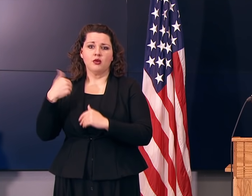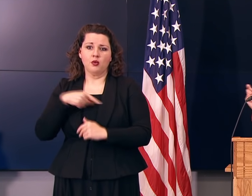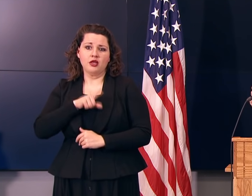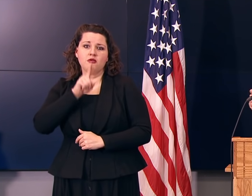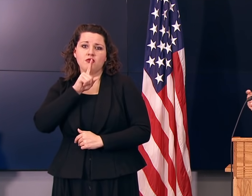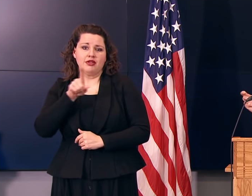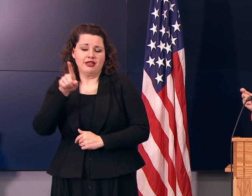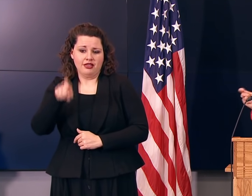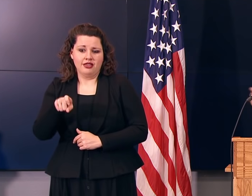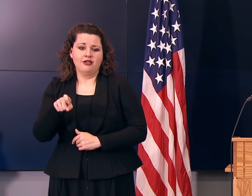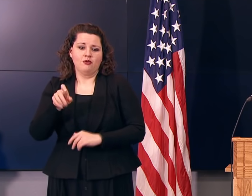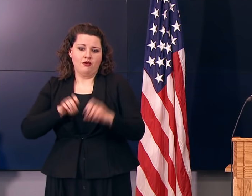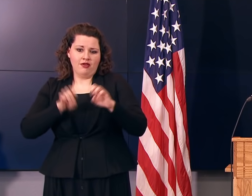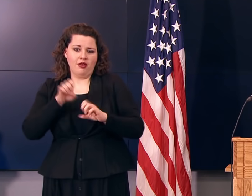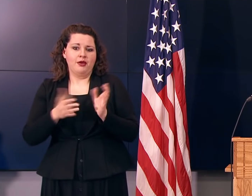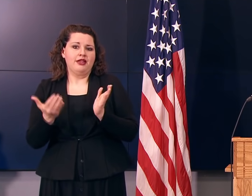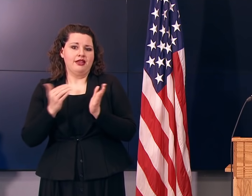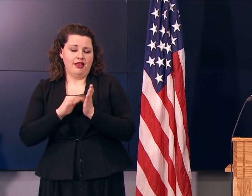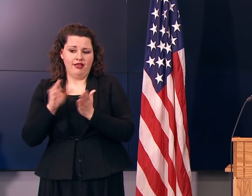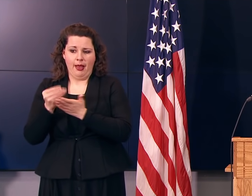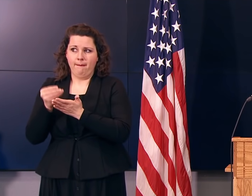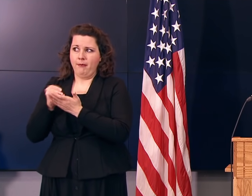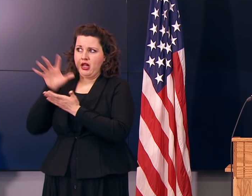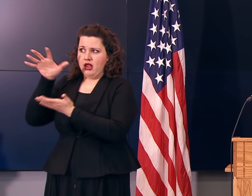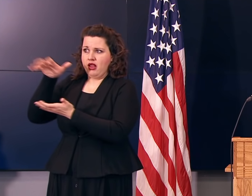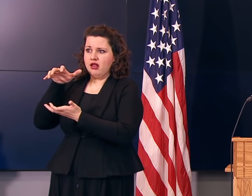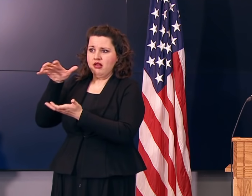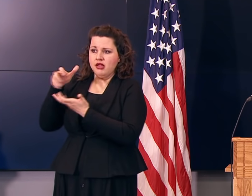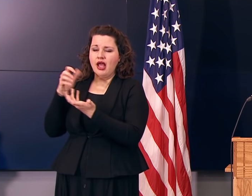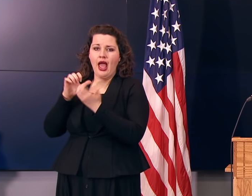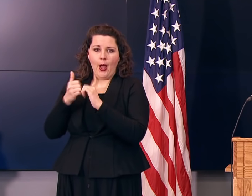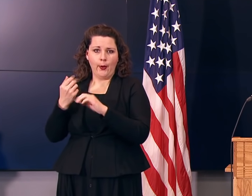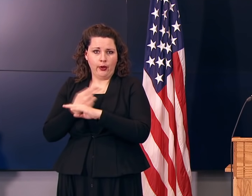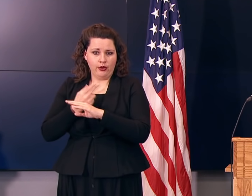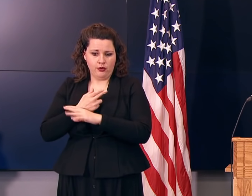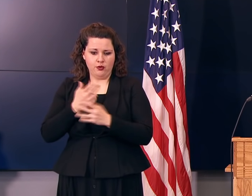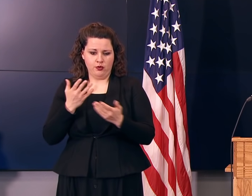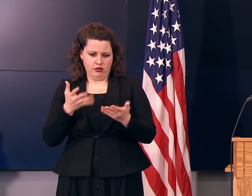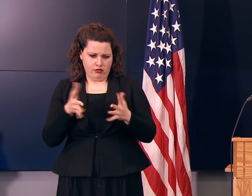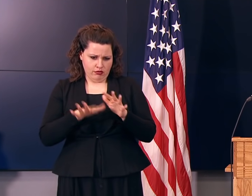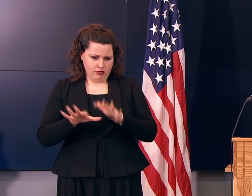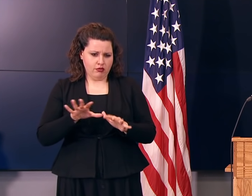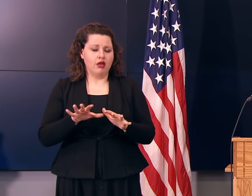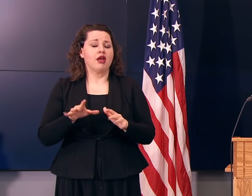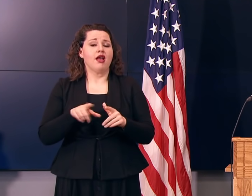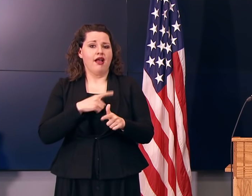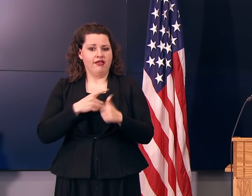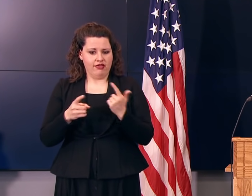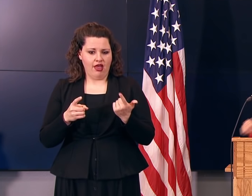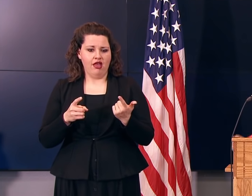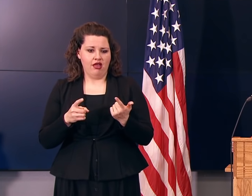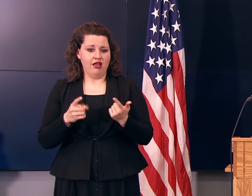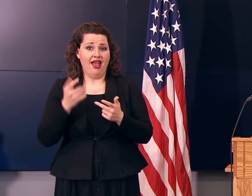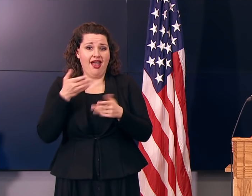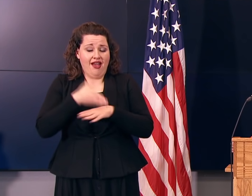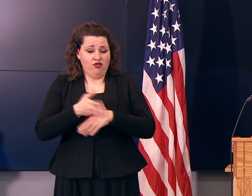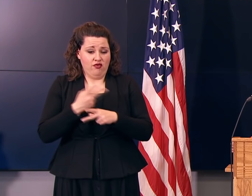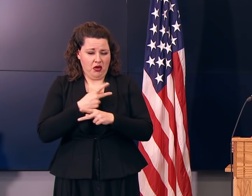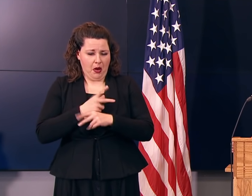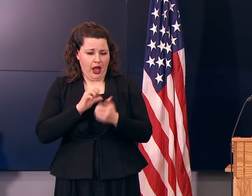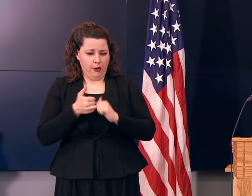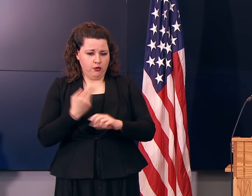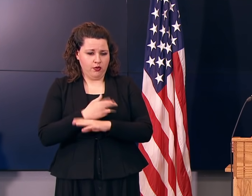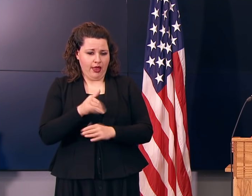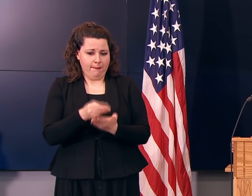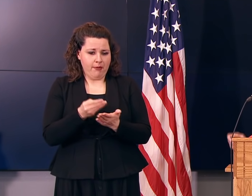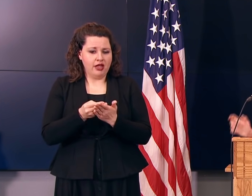to reevaluate the money that's come in and how we're using it, and then before we probably ask for additional support.